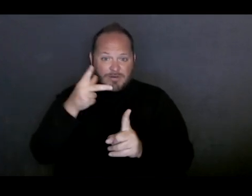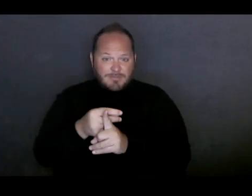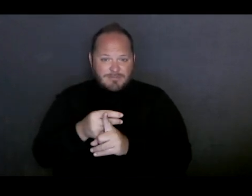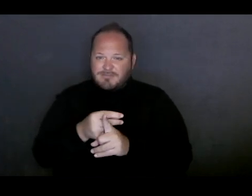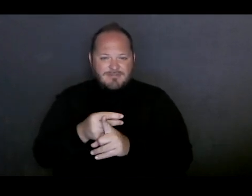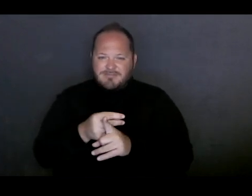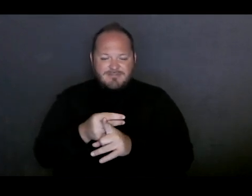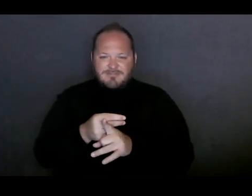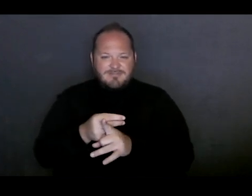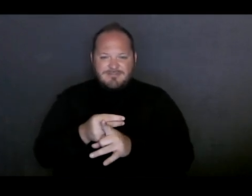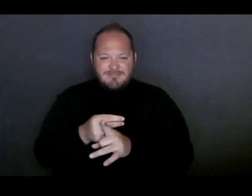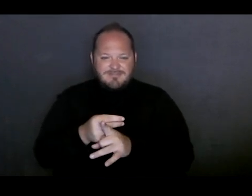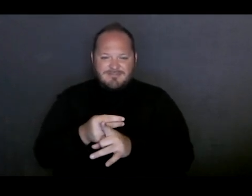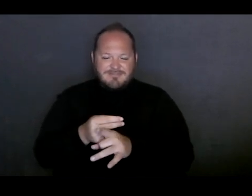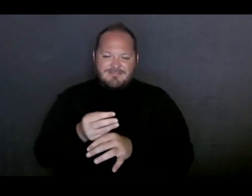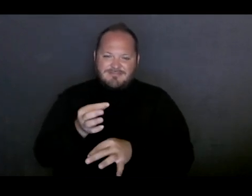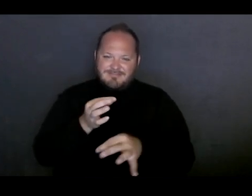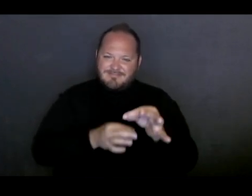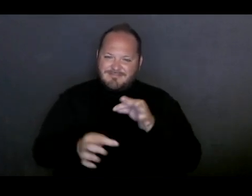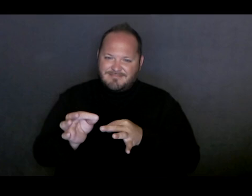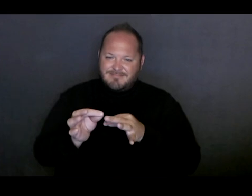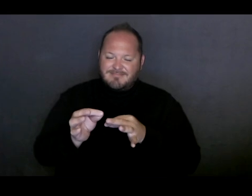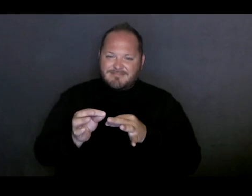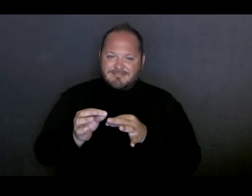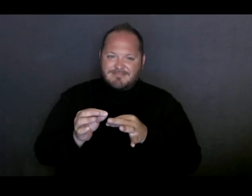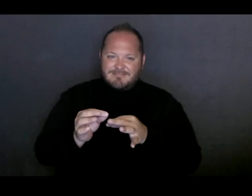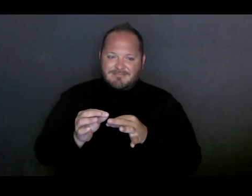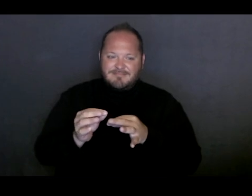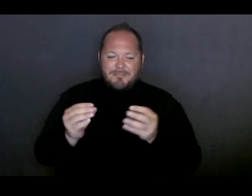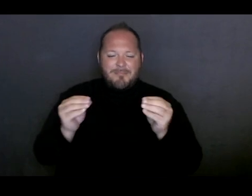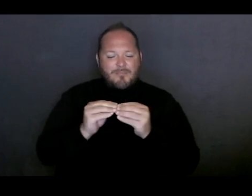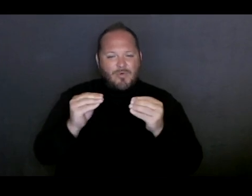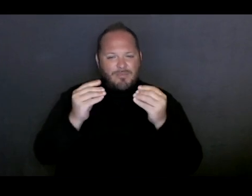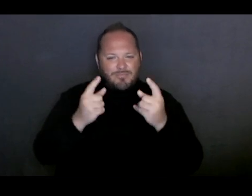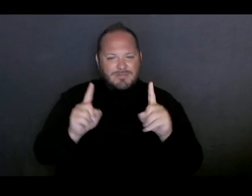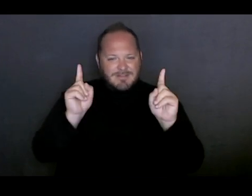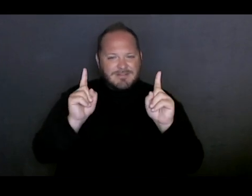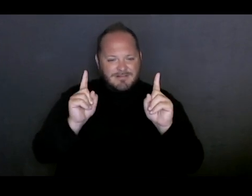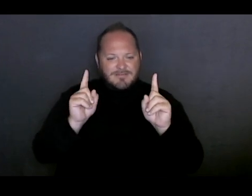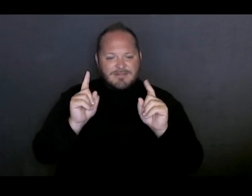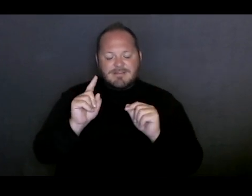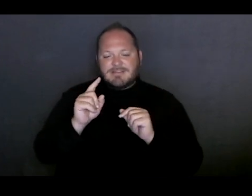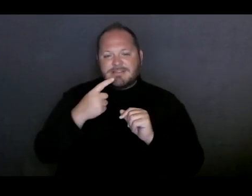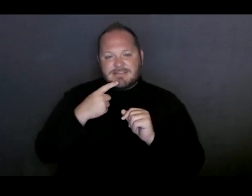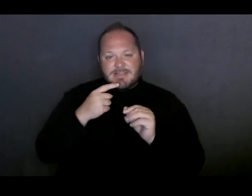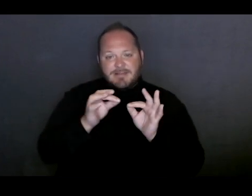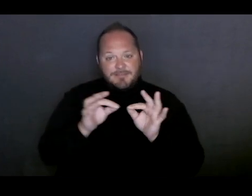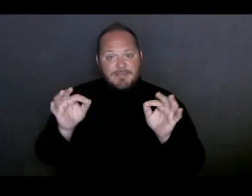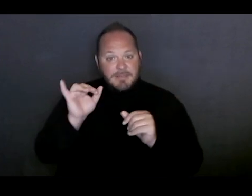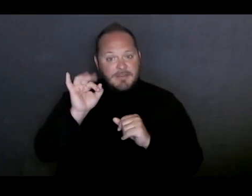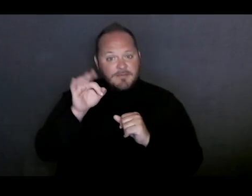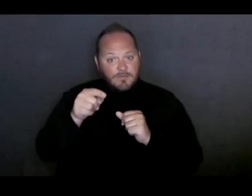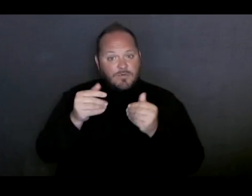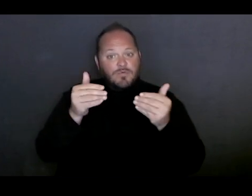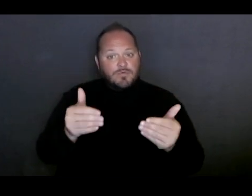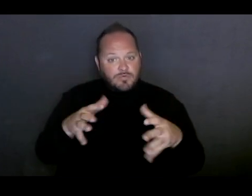poll, it's actually a lot more productive, proactive to say, well, if you do get vaccinated, even if you get